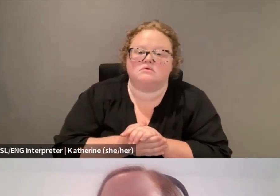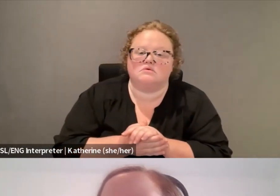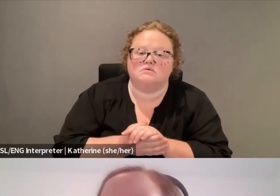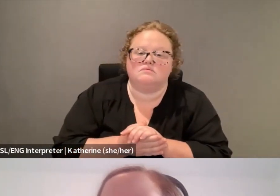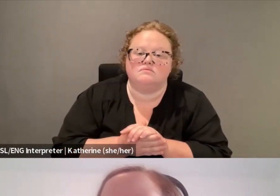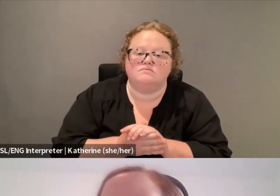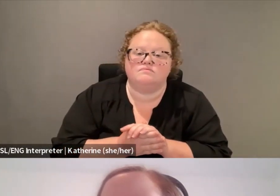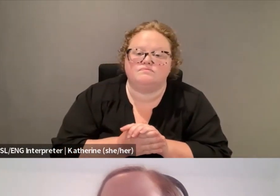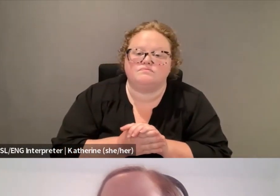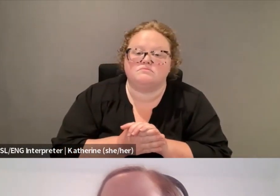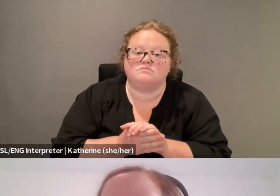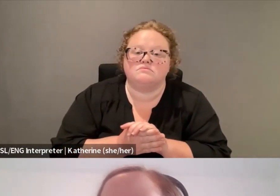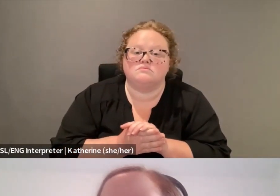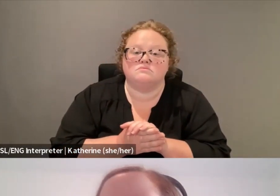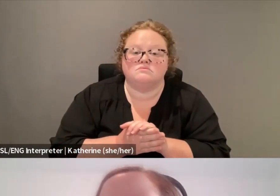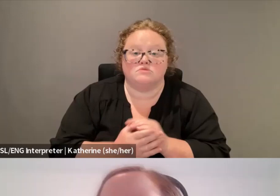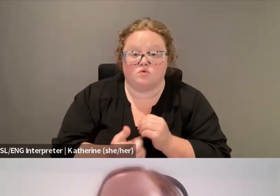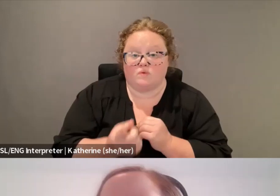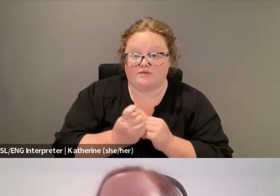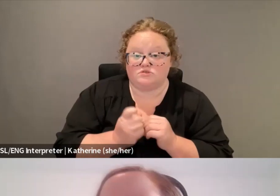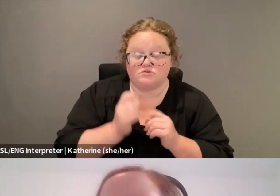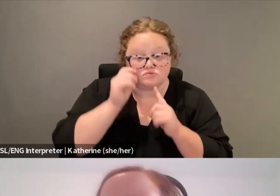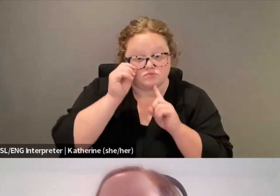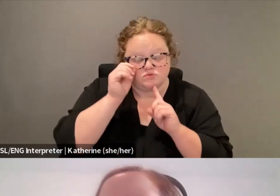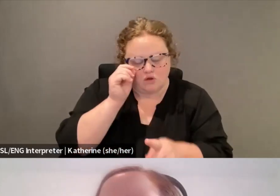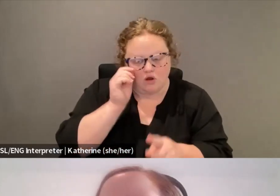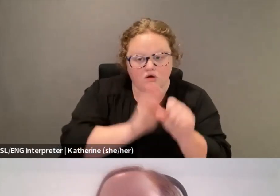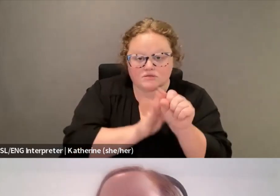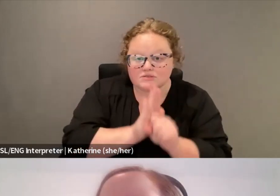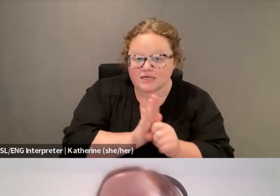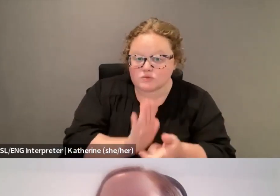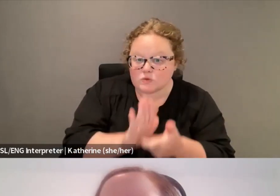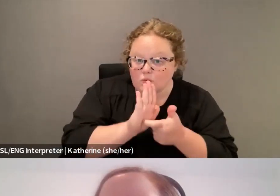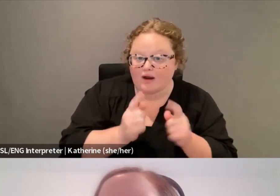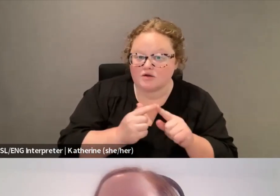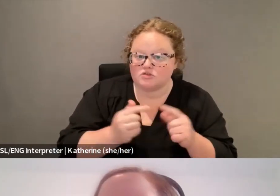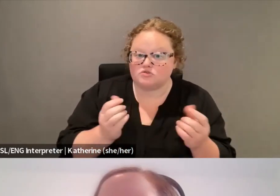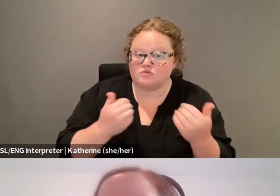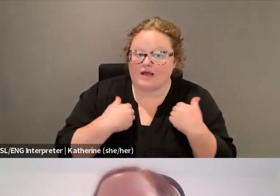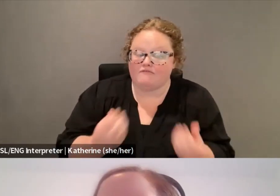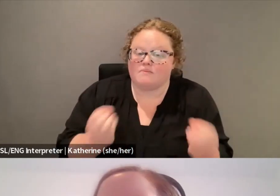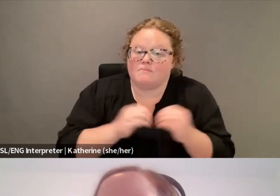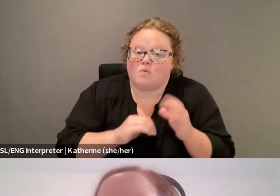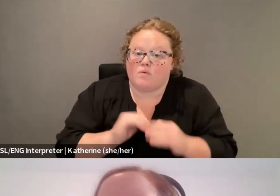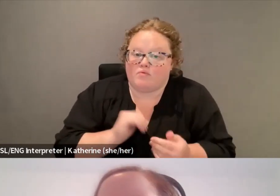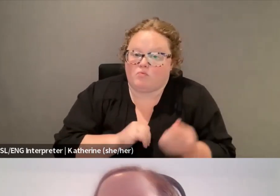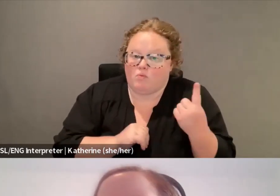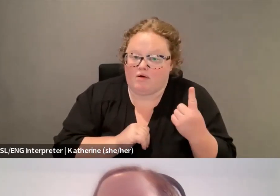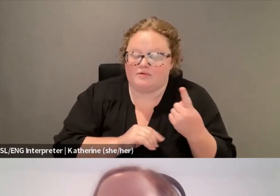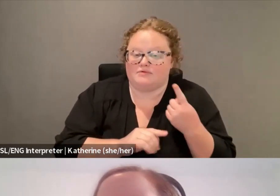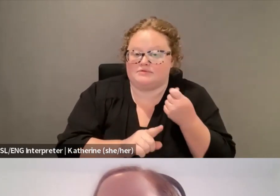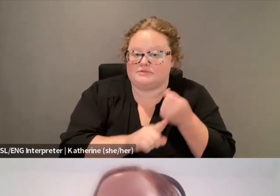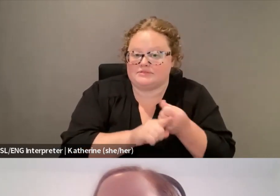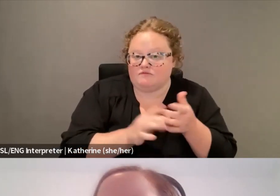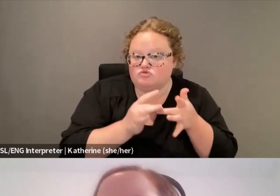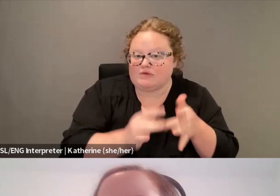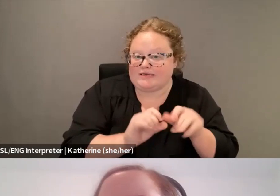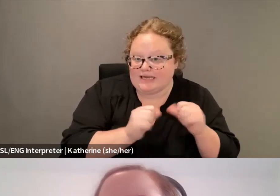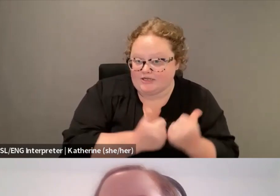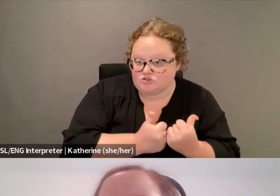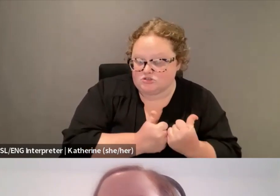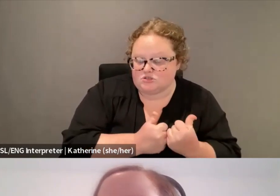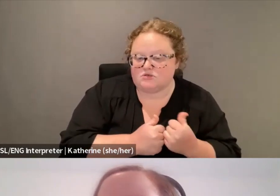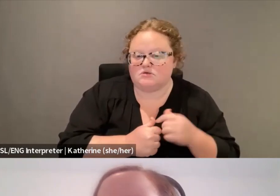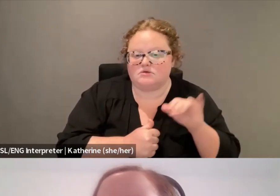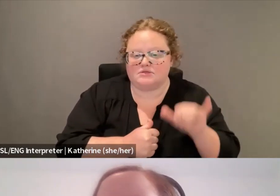Are states required, Kate, to have more than one self-directed agency? And I think whether that means agency